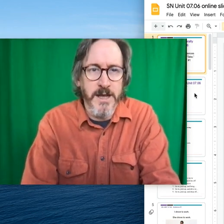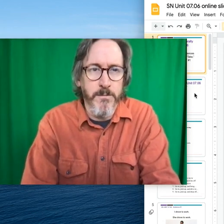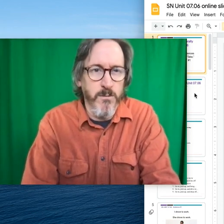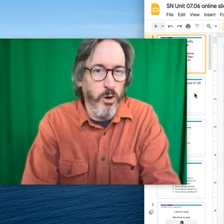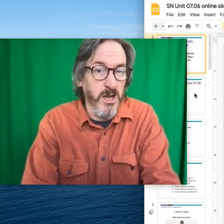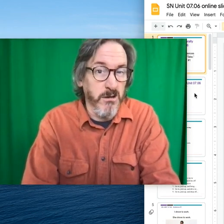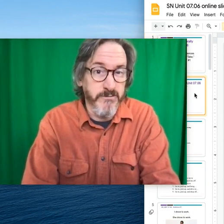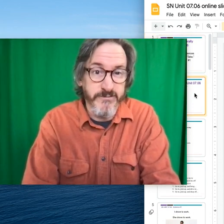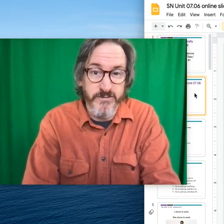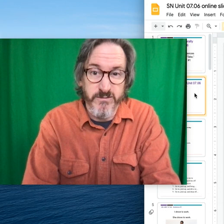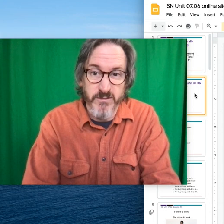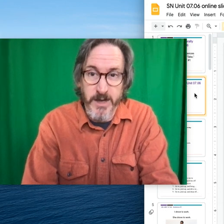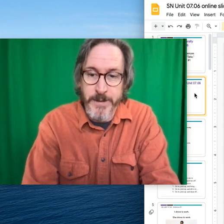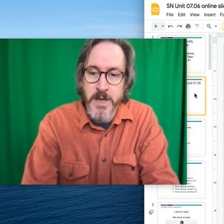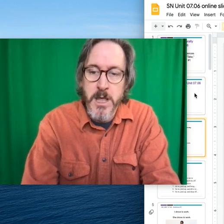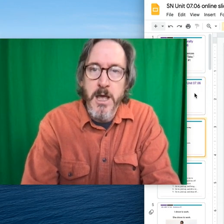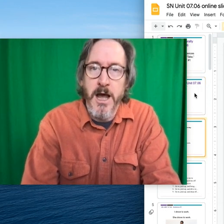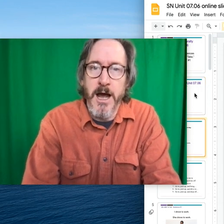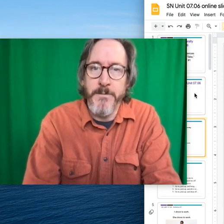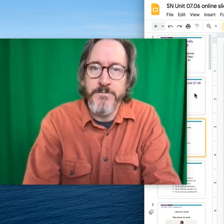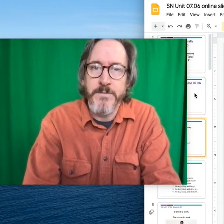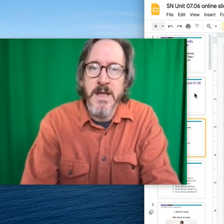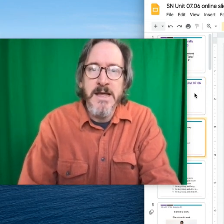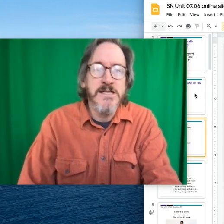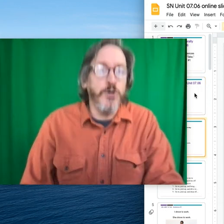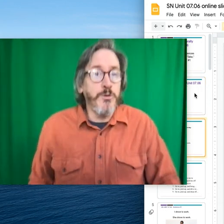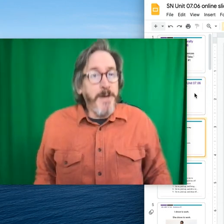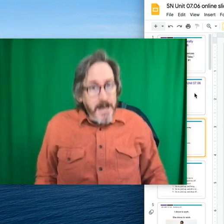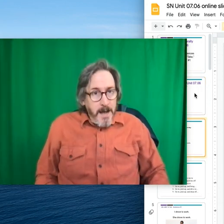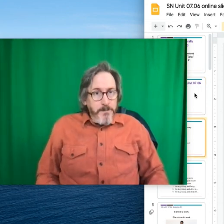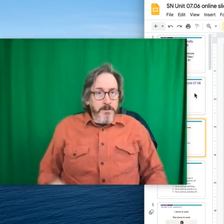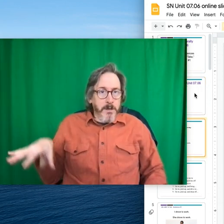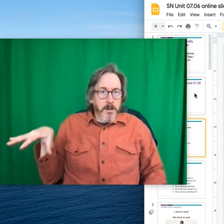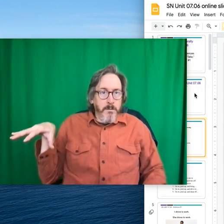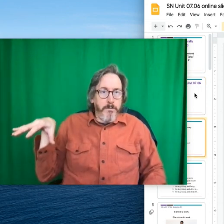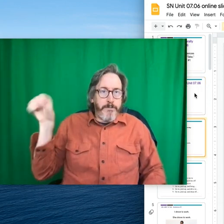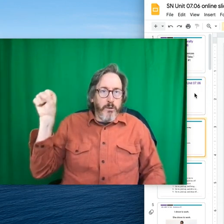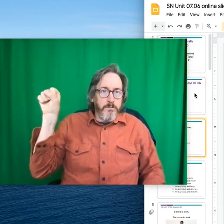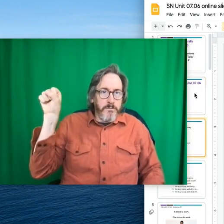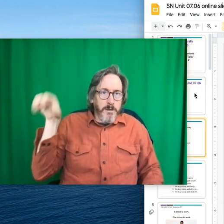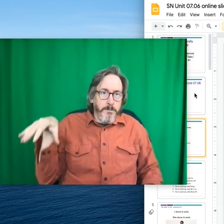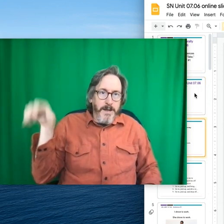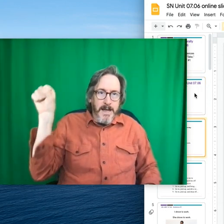it'll become more clear. Anyway, so to pick up,